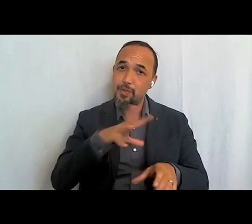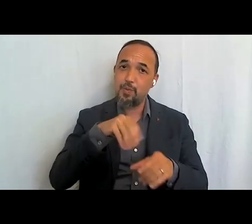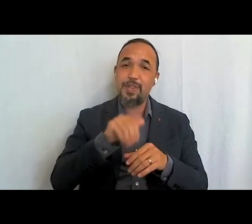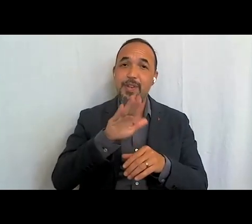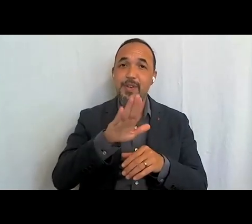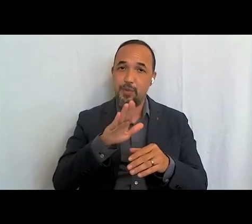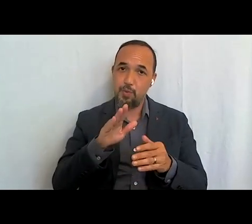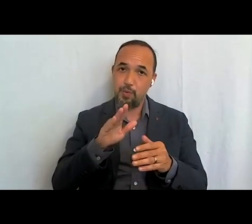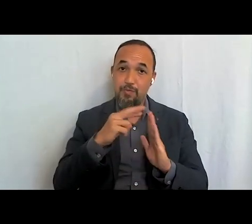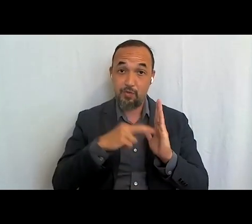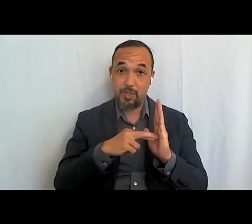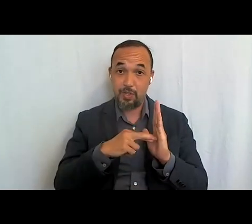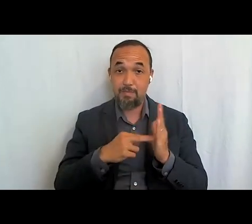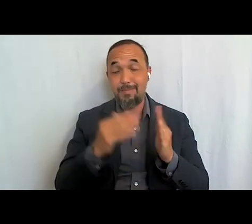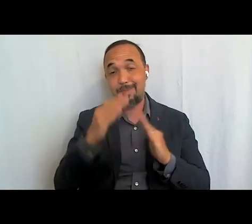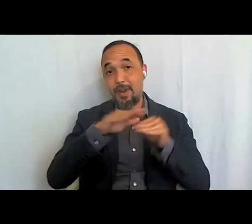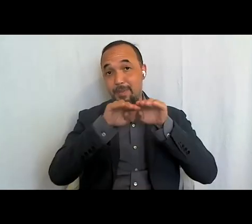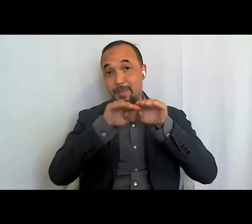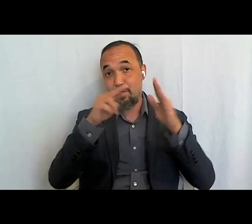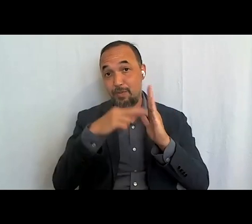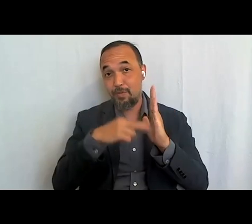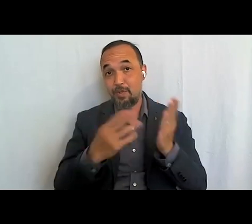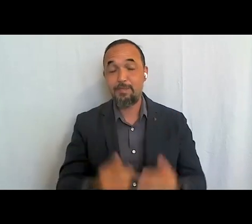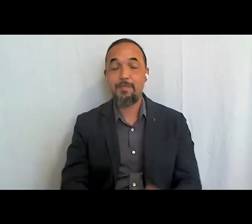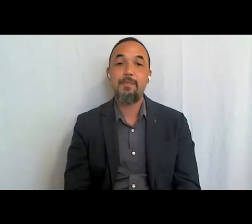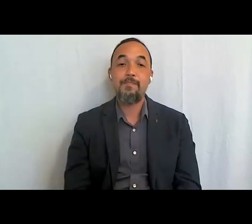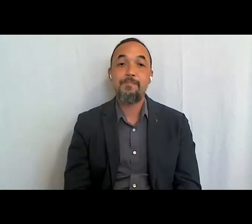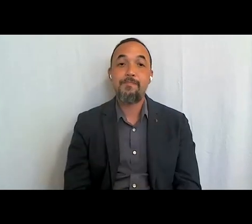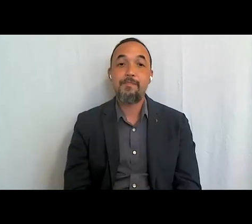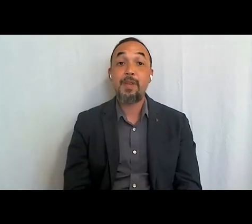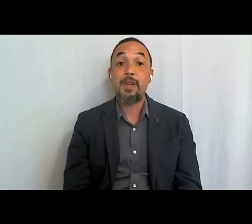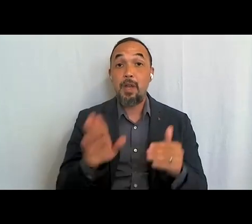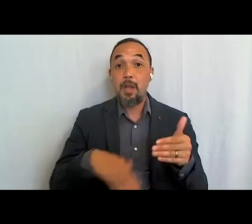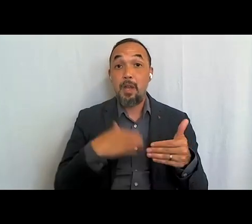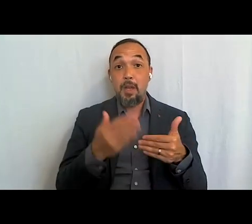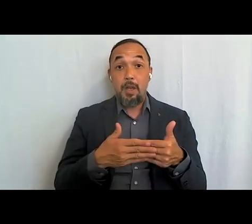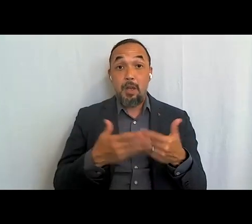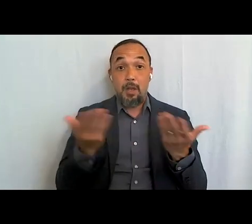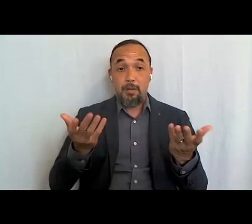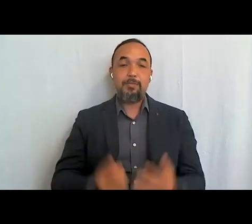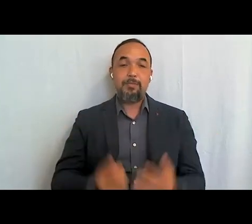Pretty awesome. All right. Another thing is we have,